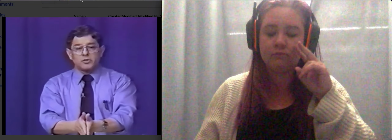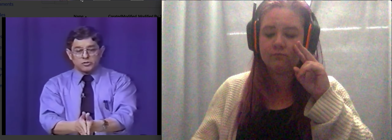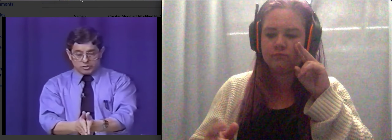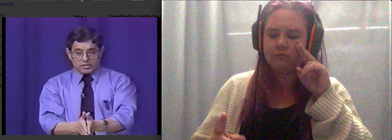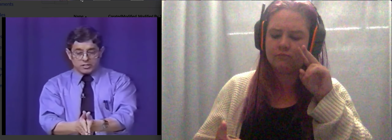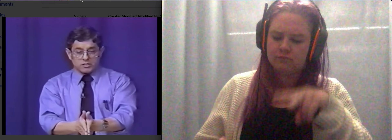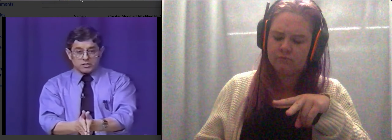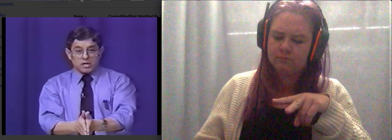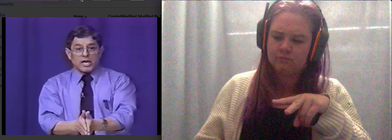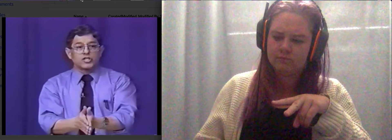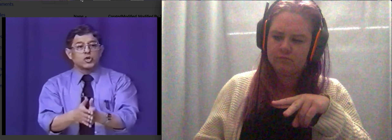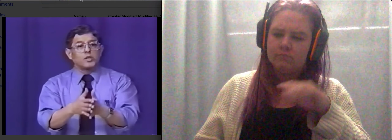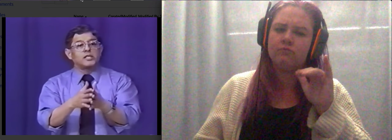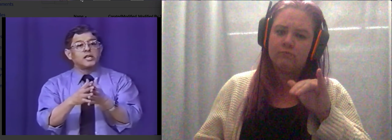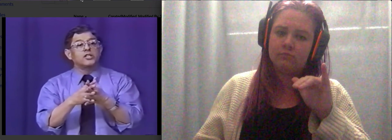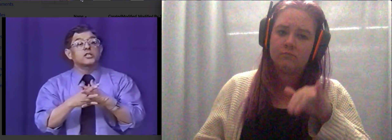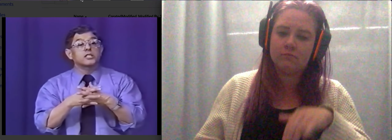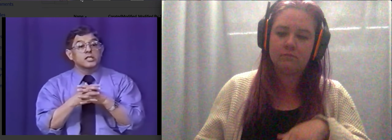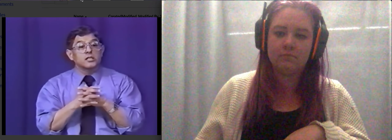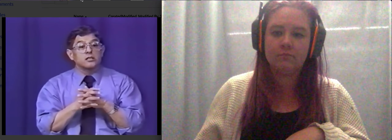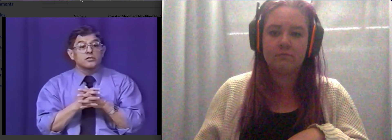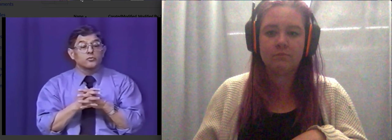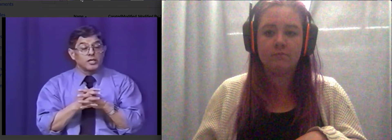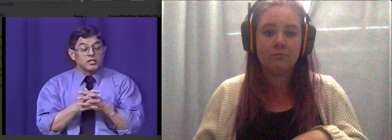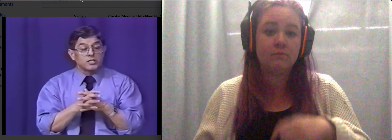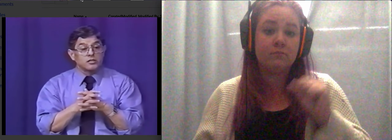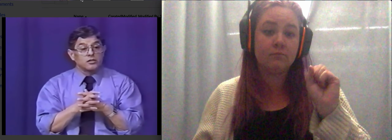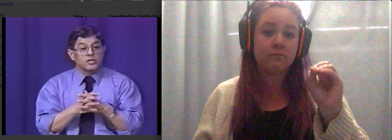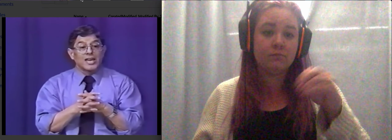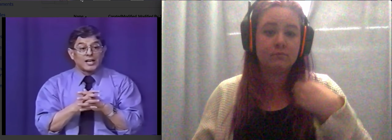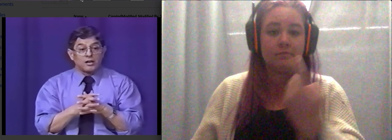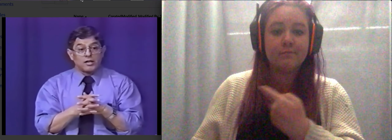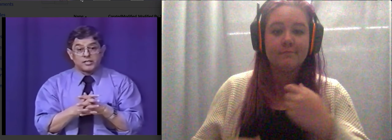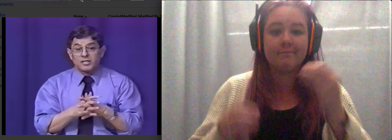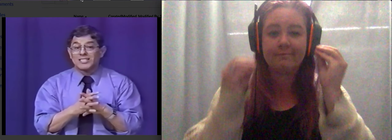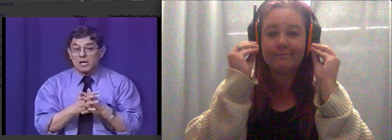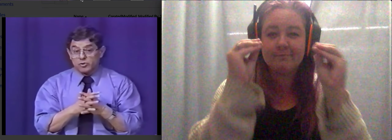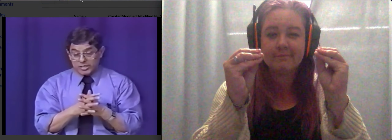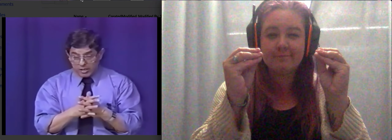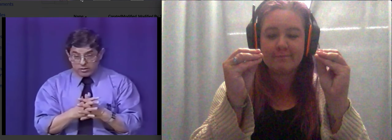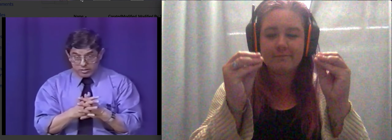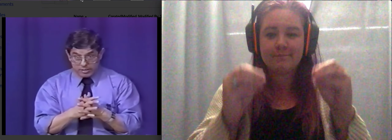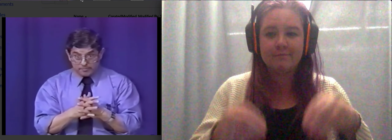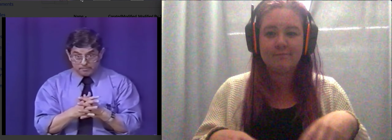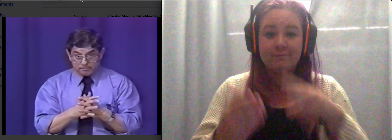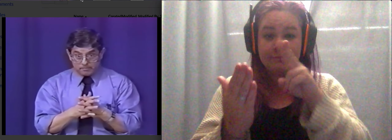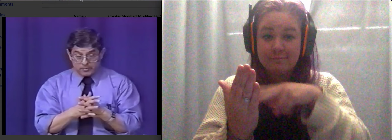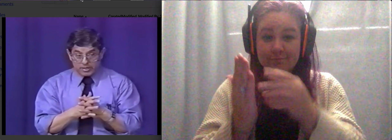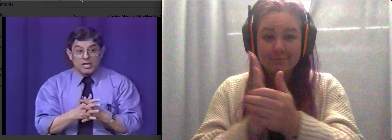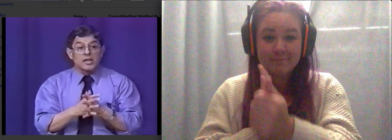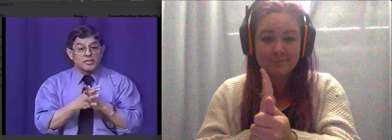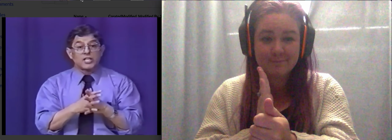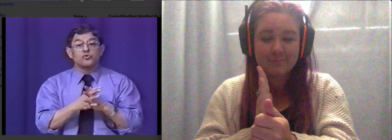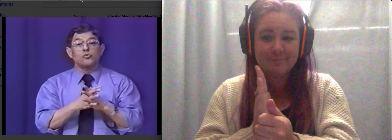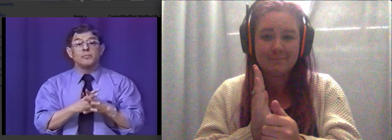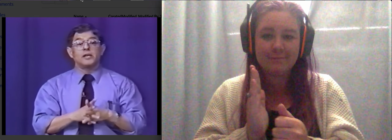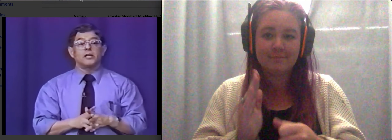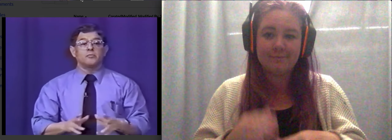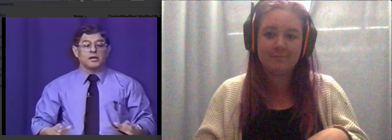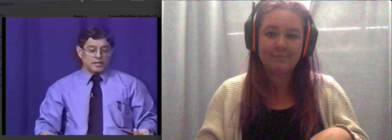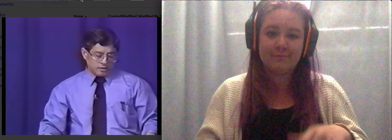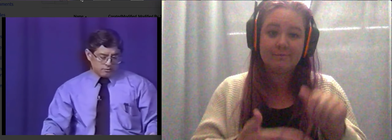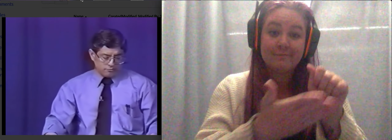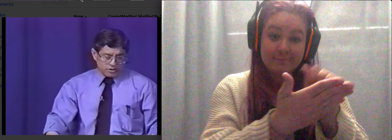this, and so we teach skills, reading skills, and content simultaneously. Okay? That's what we mean by